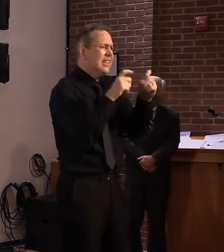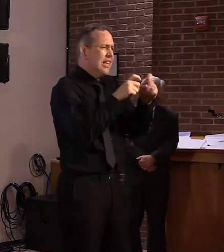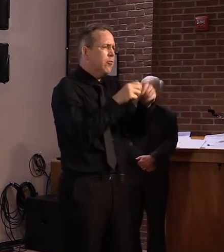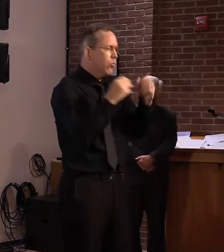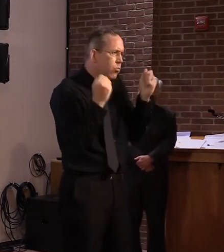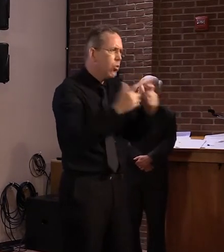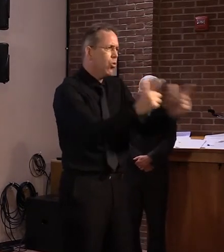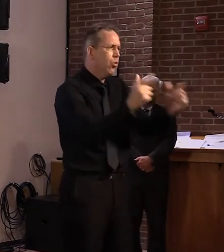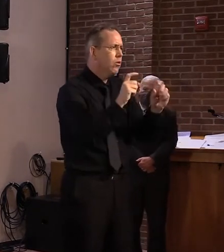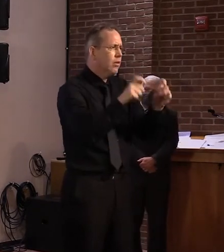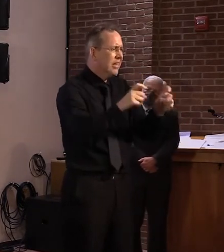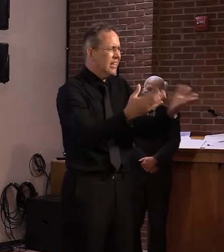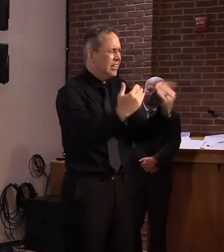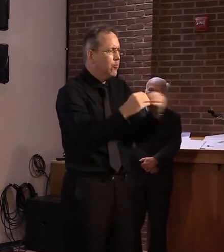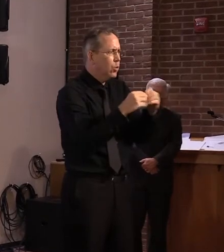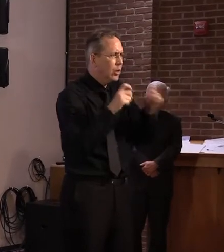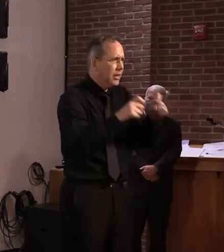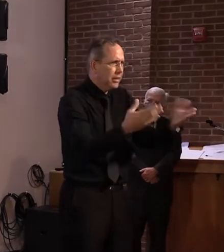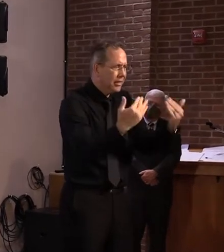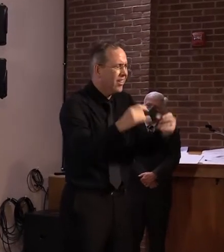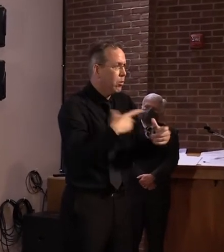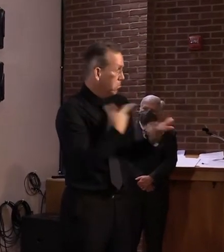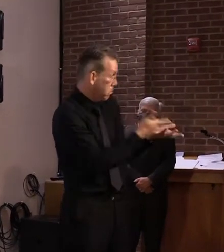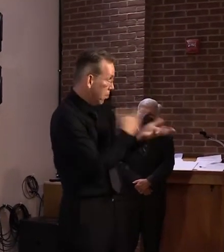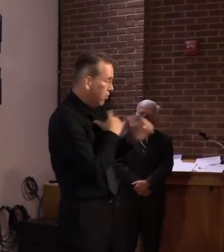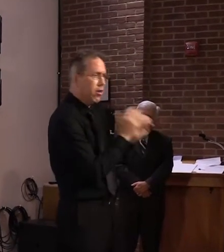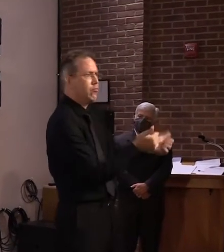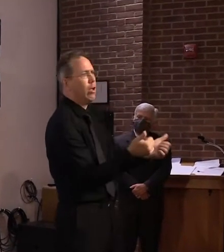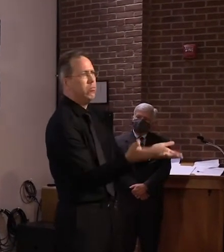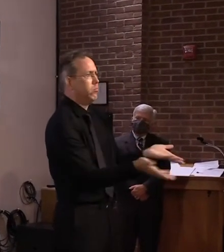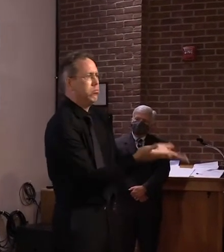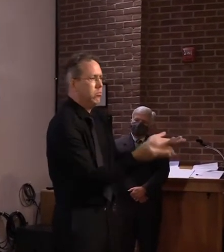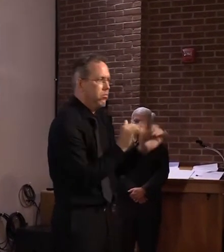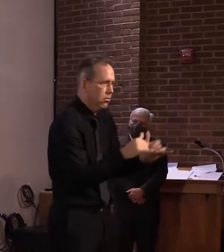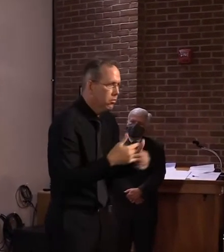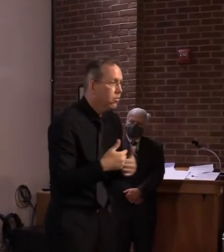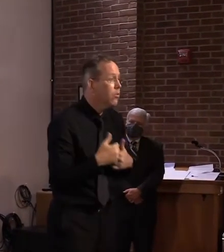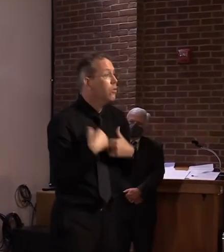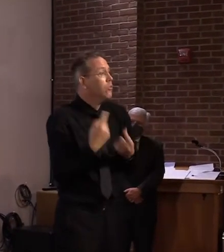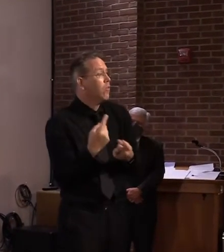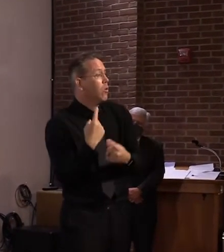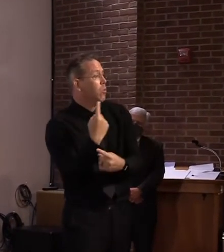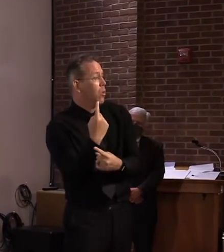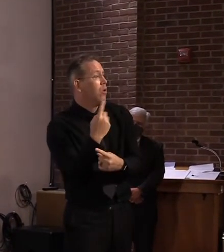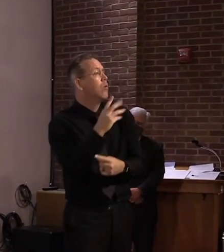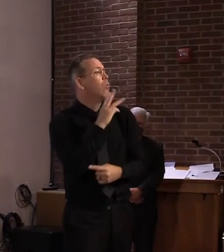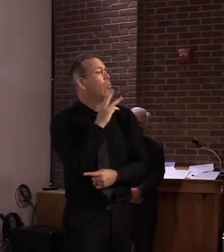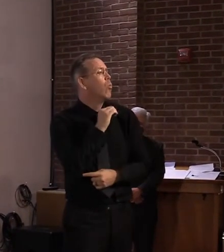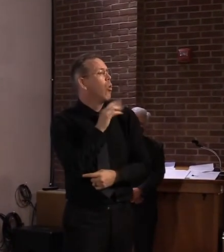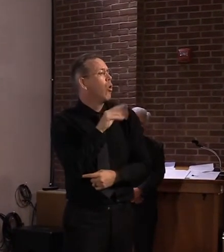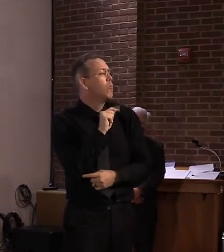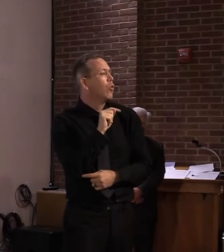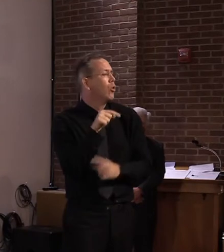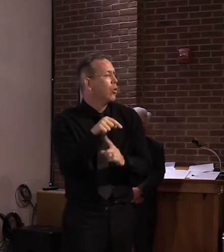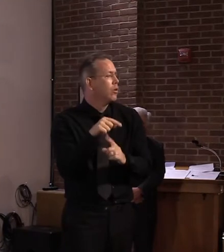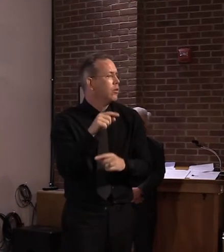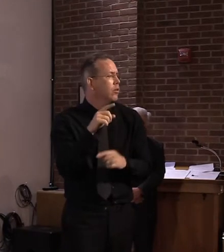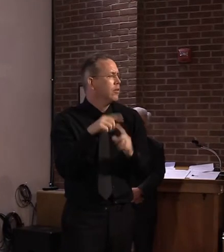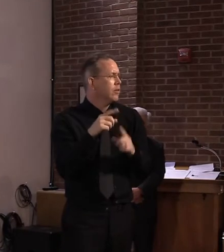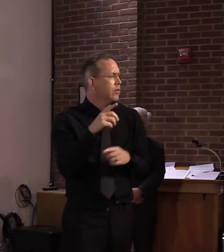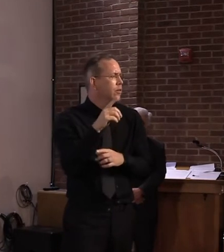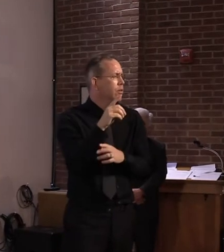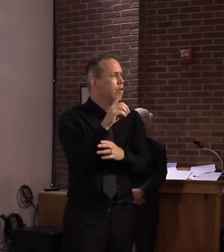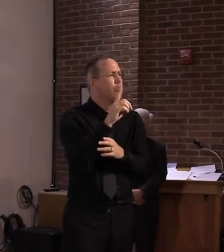Right, so the main commercial entity thus far has been the Walmart and Derby, I believe,